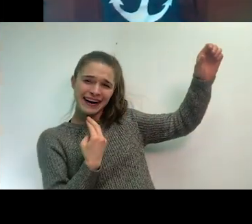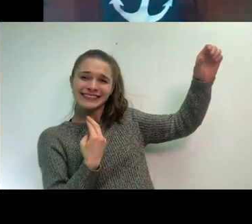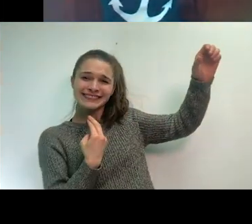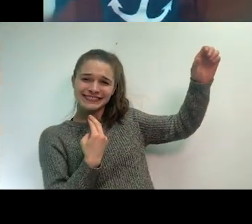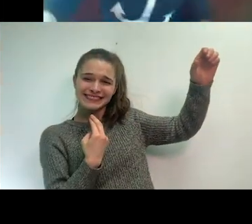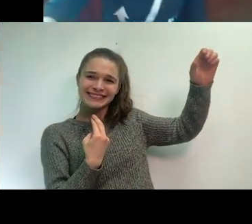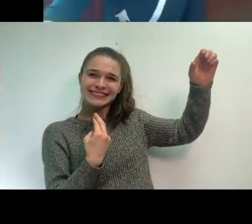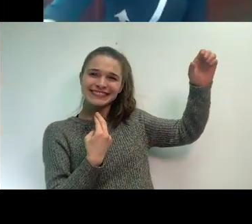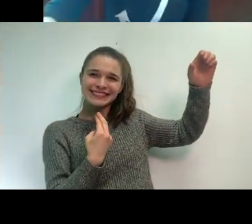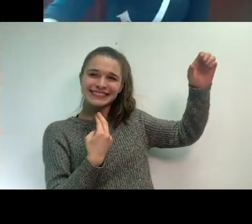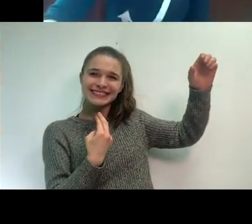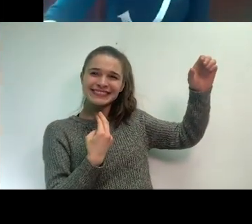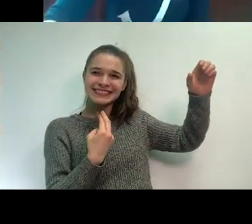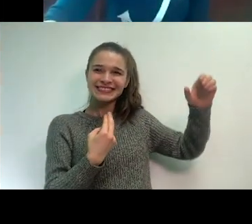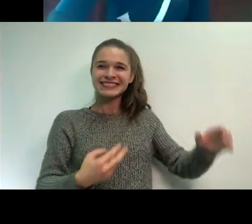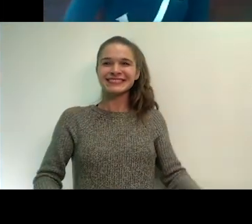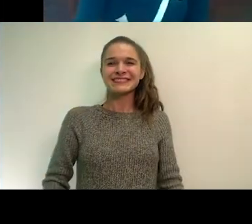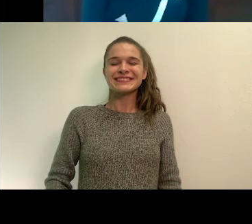Off to the moon.